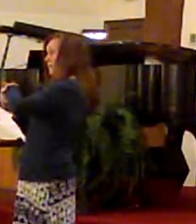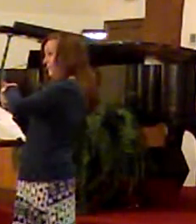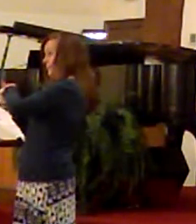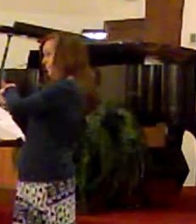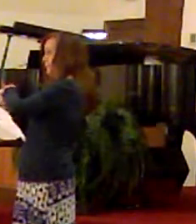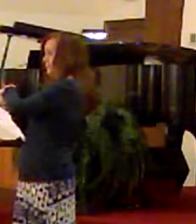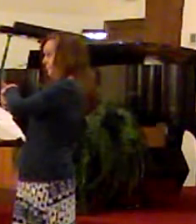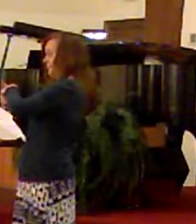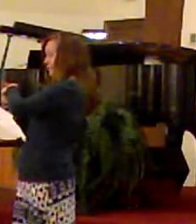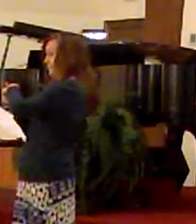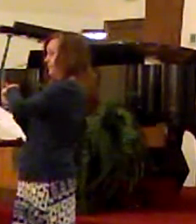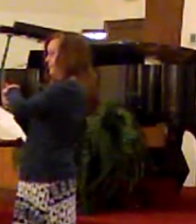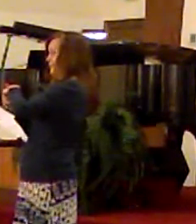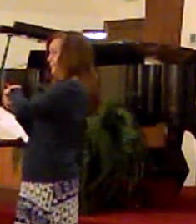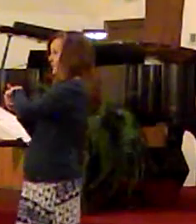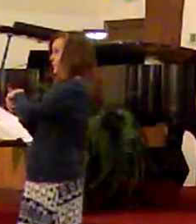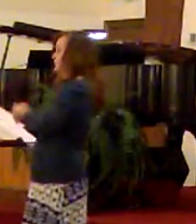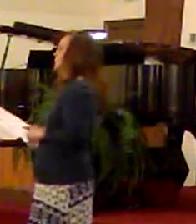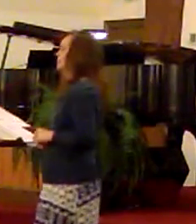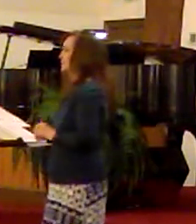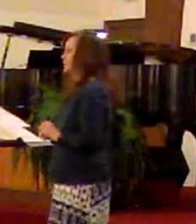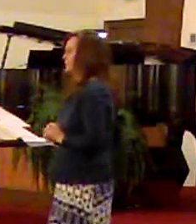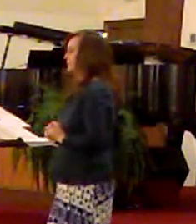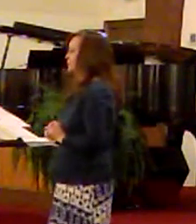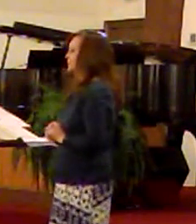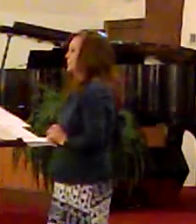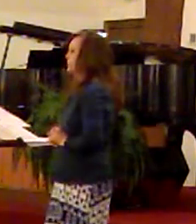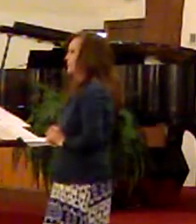application. Applying it.